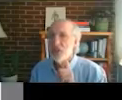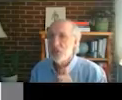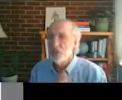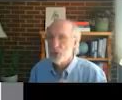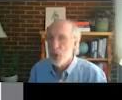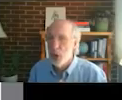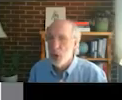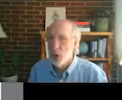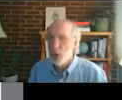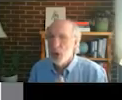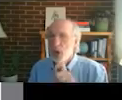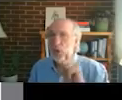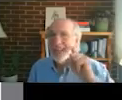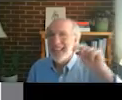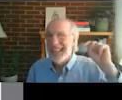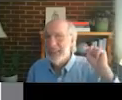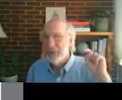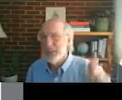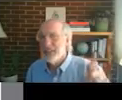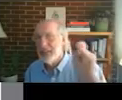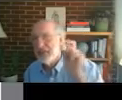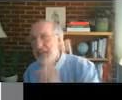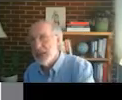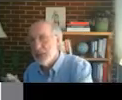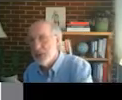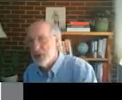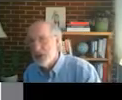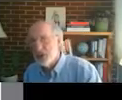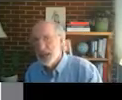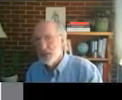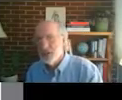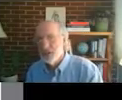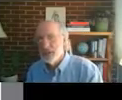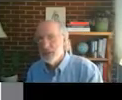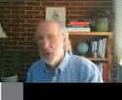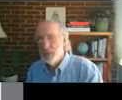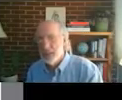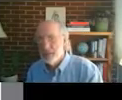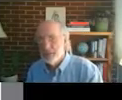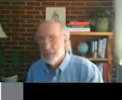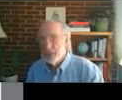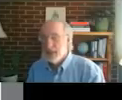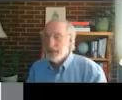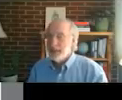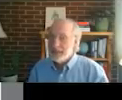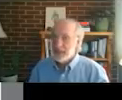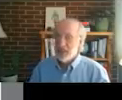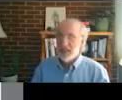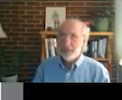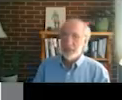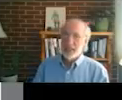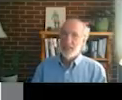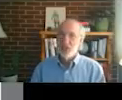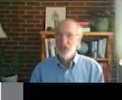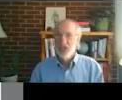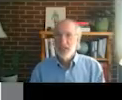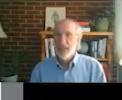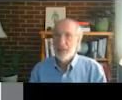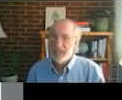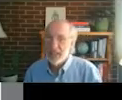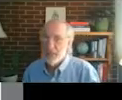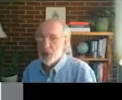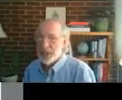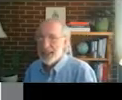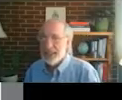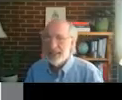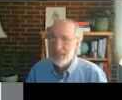to control whatever is available to the child in the moment. This has a lot of implications. If